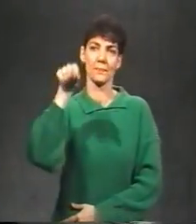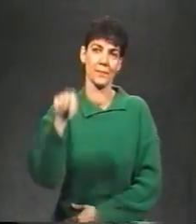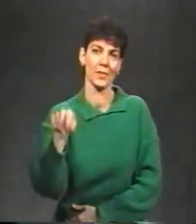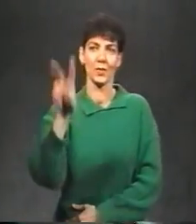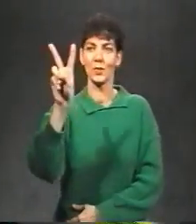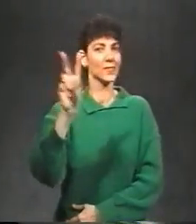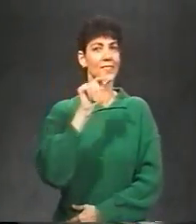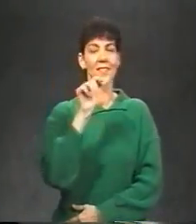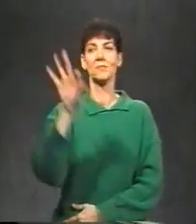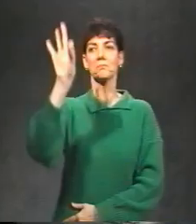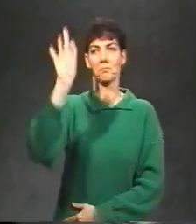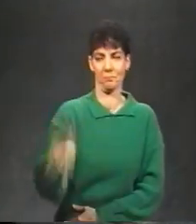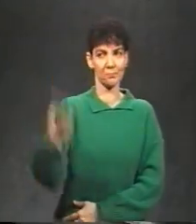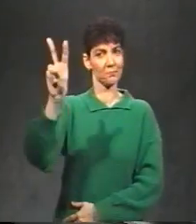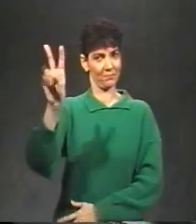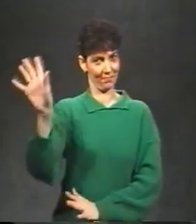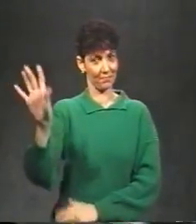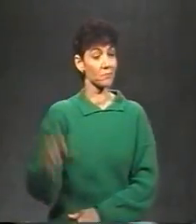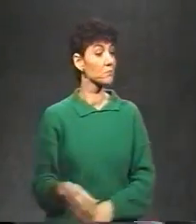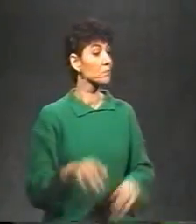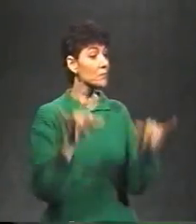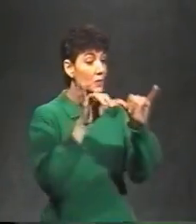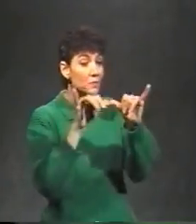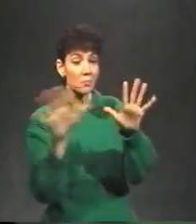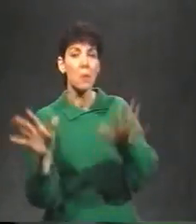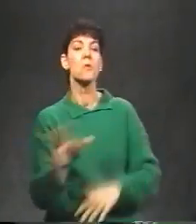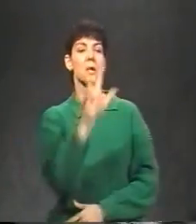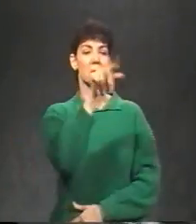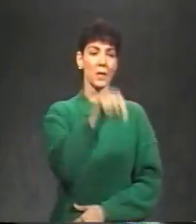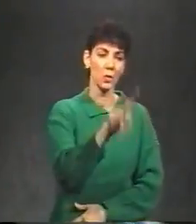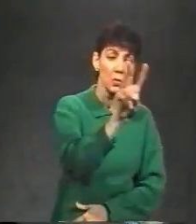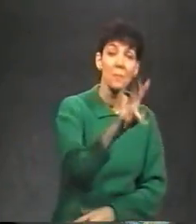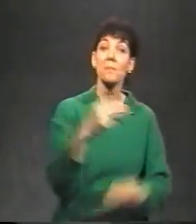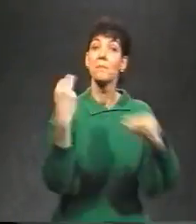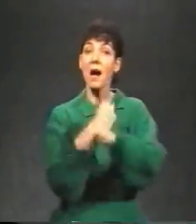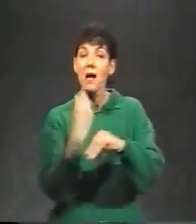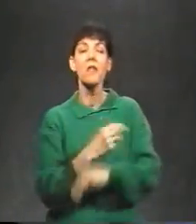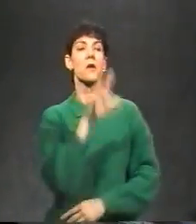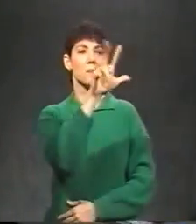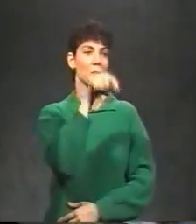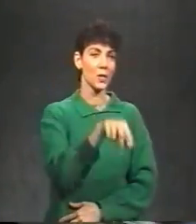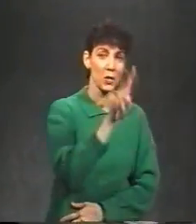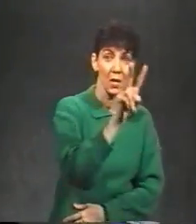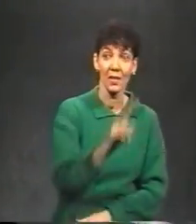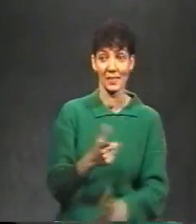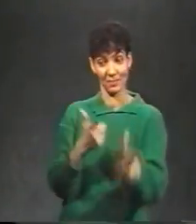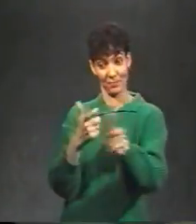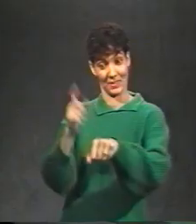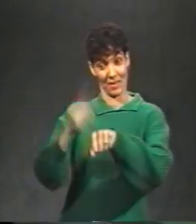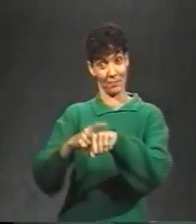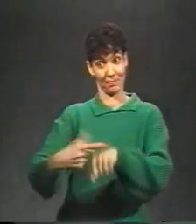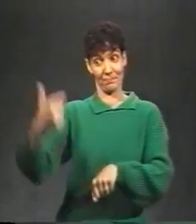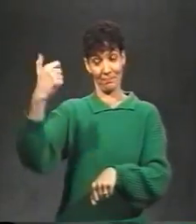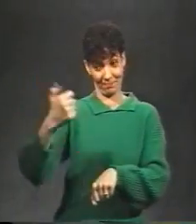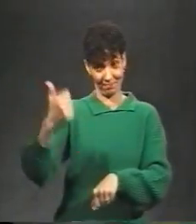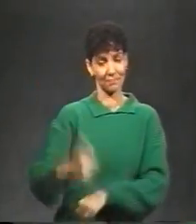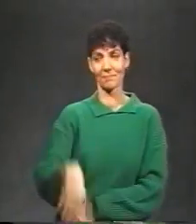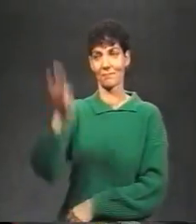In more formal settings, for clarity, or when the exact numbers are important, the